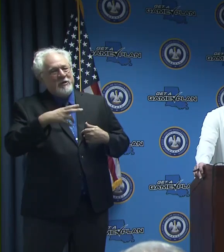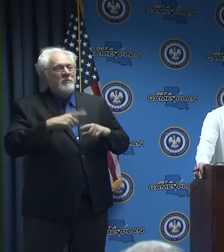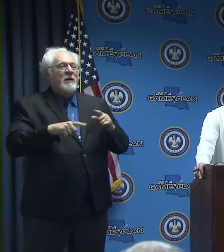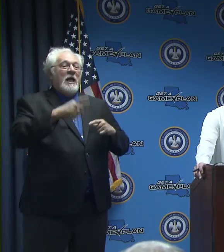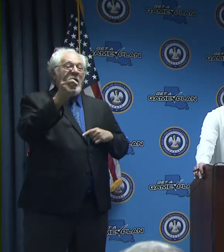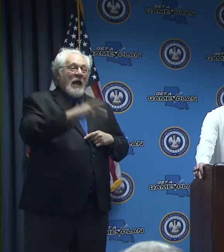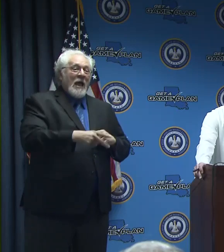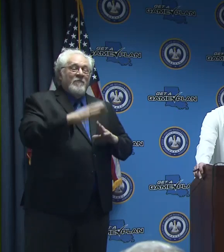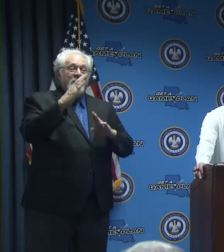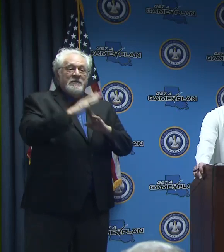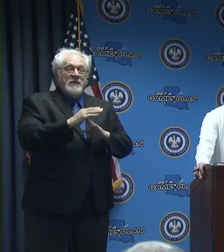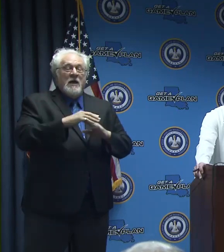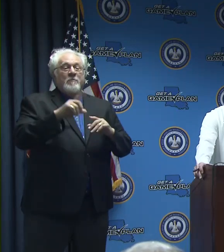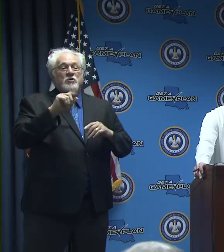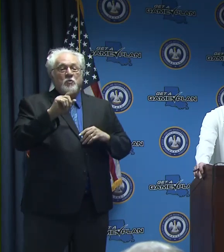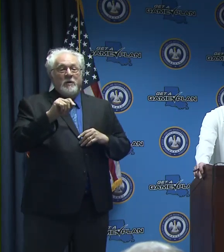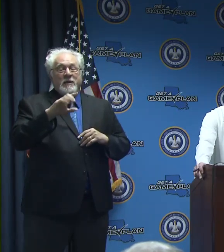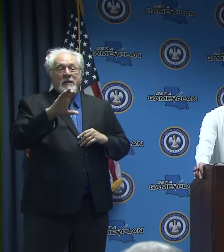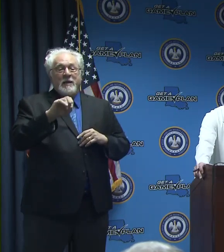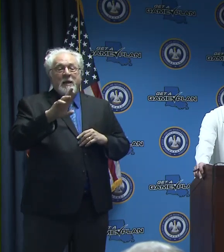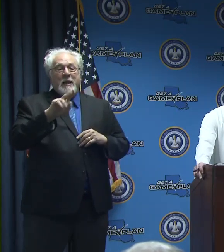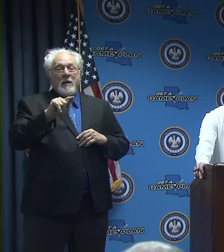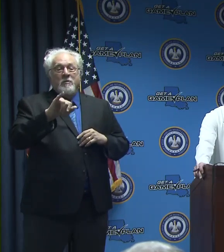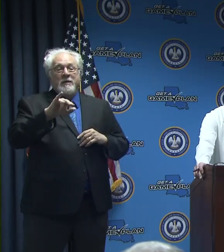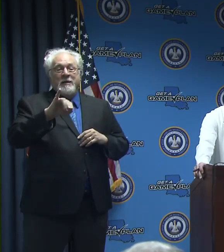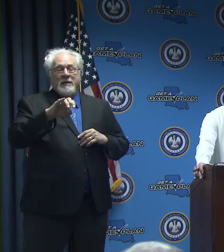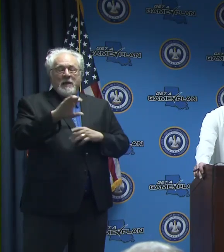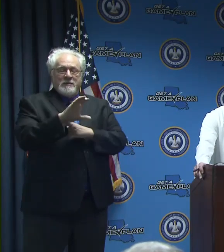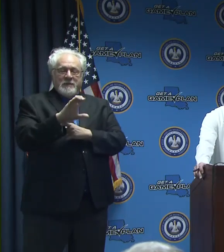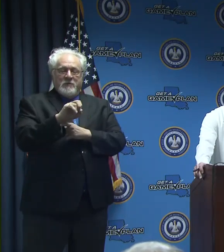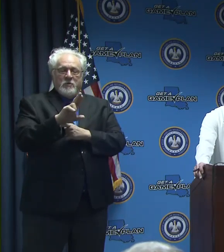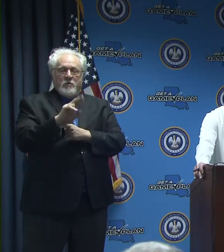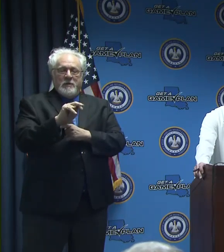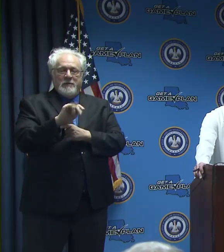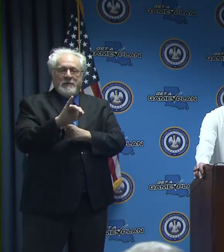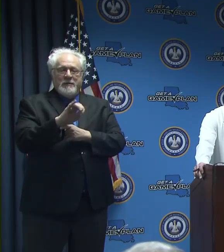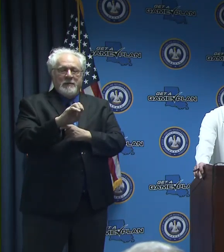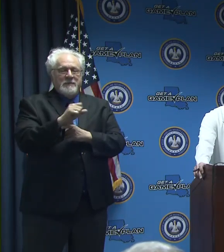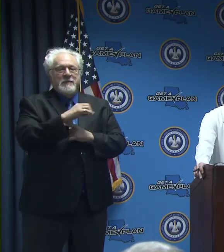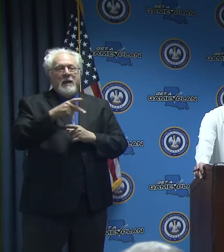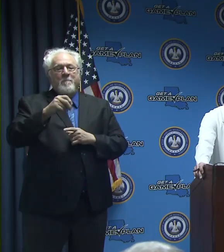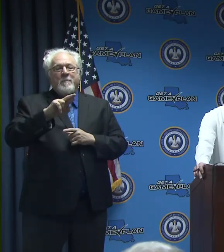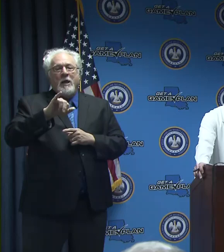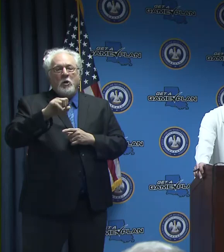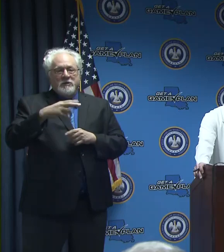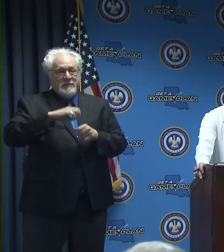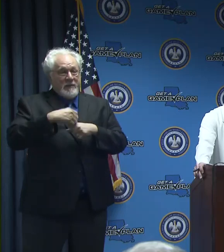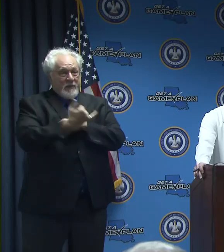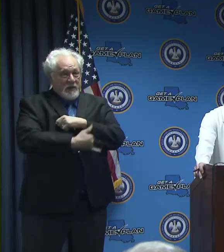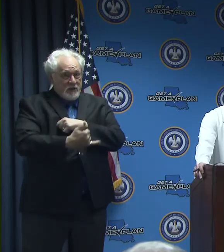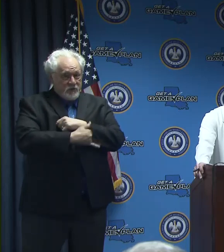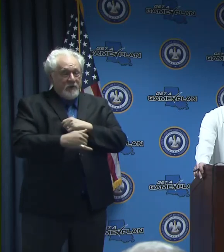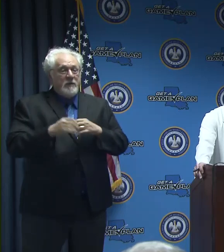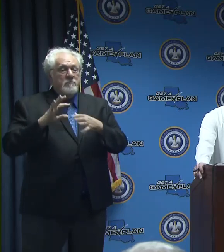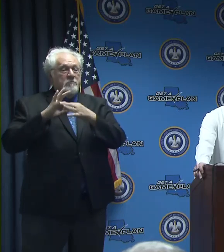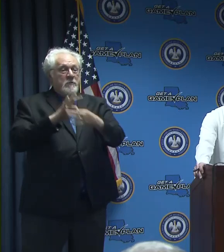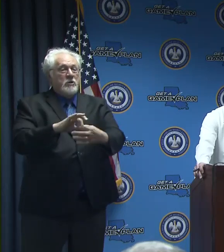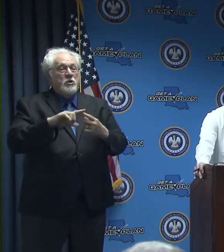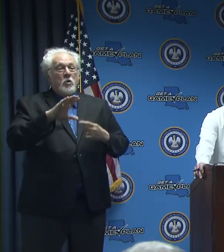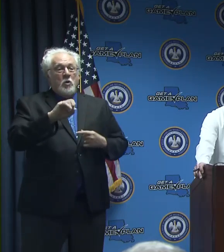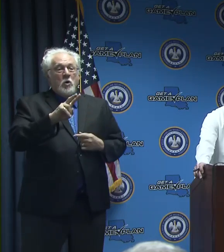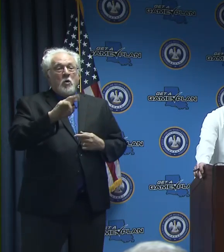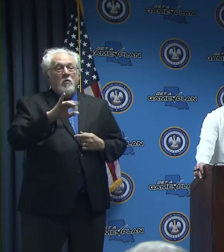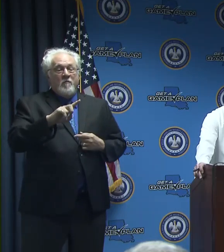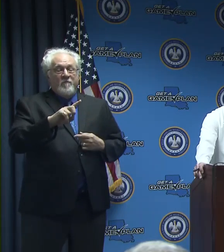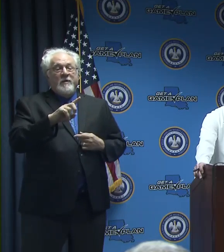half of the top 20 counties / parishes in the country in the nation with respect to COVID deaths